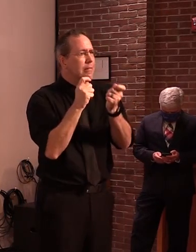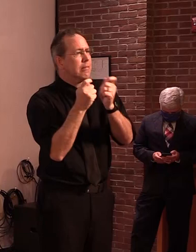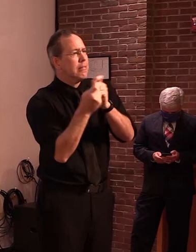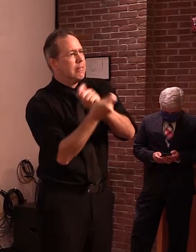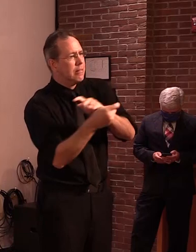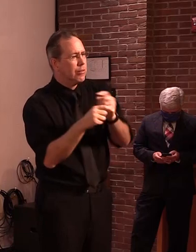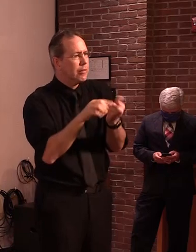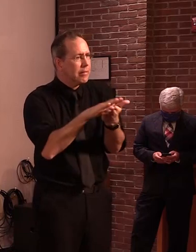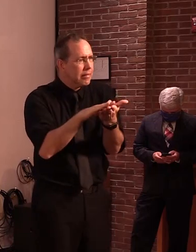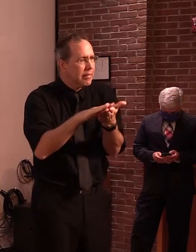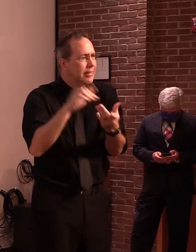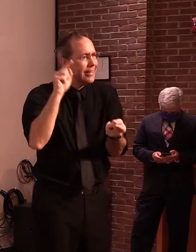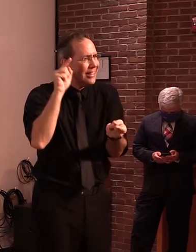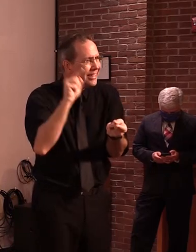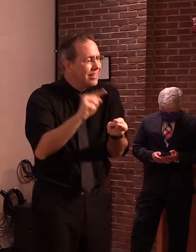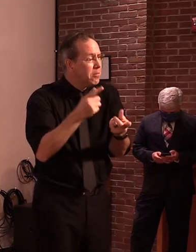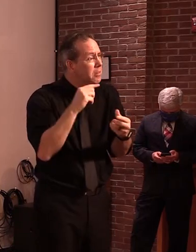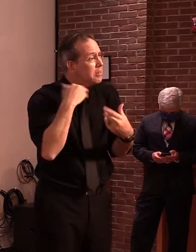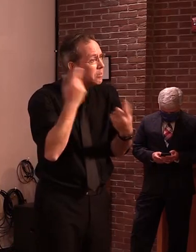think